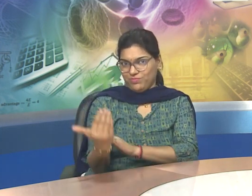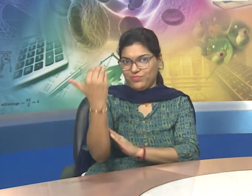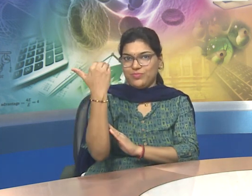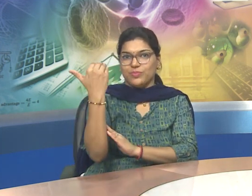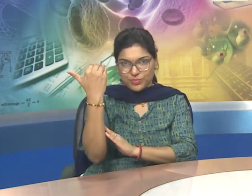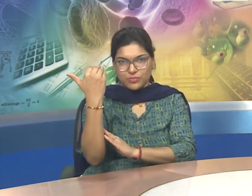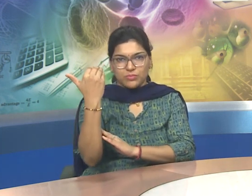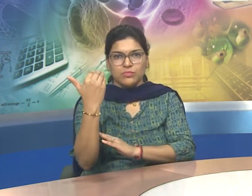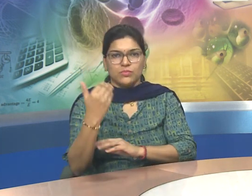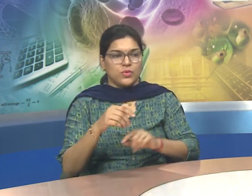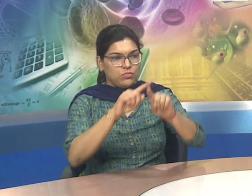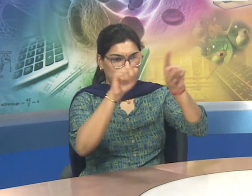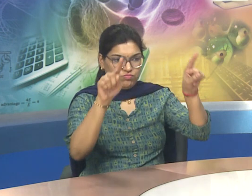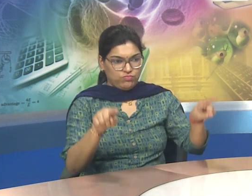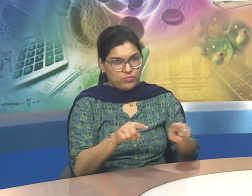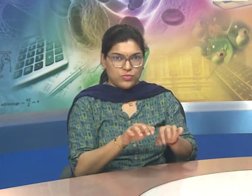This is printer.